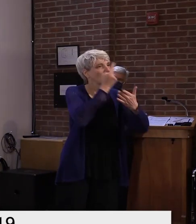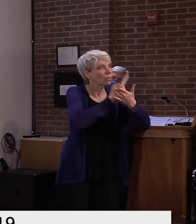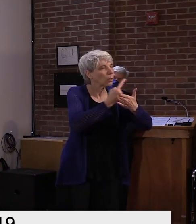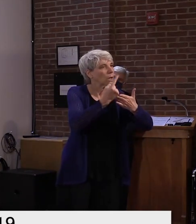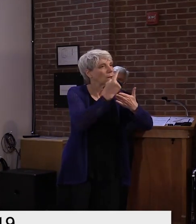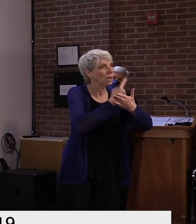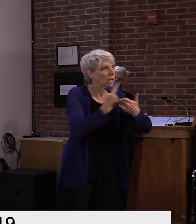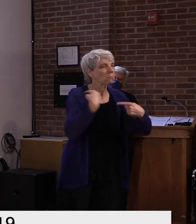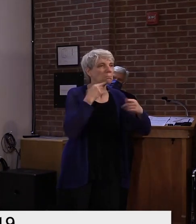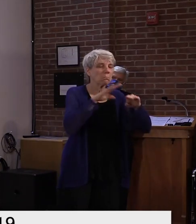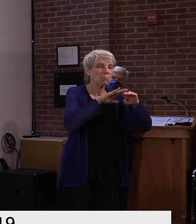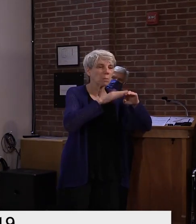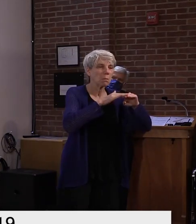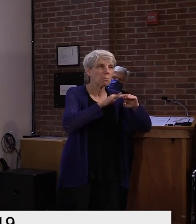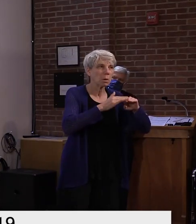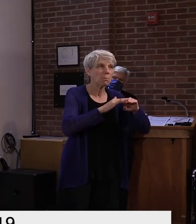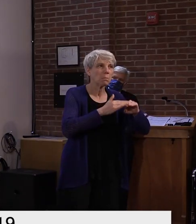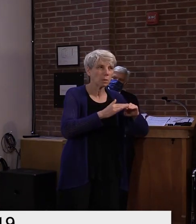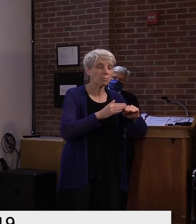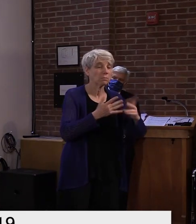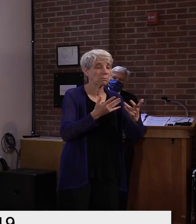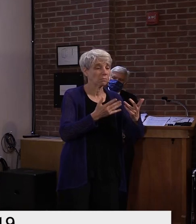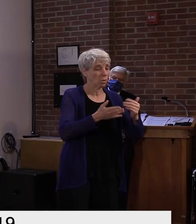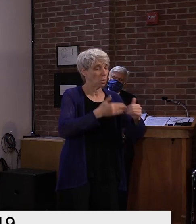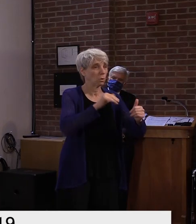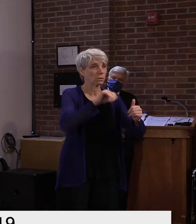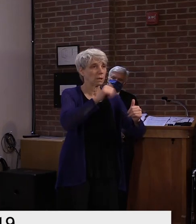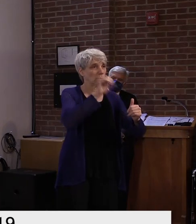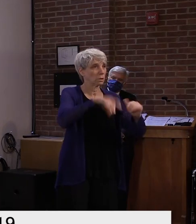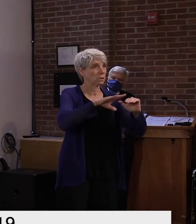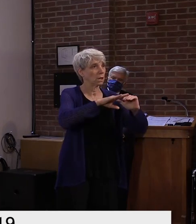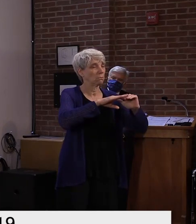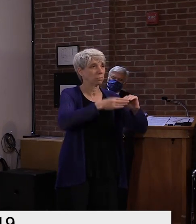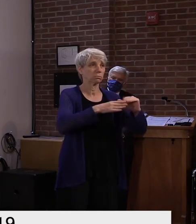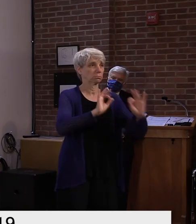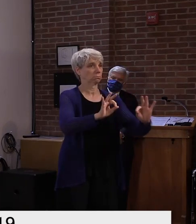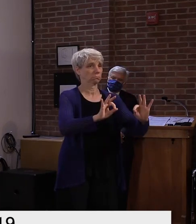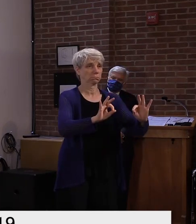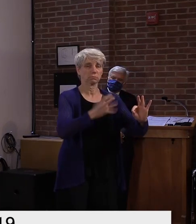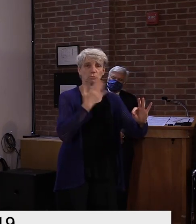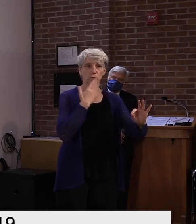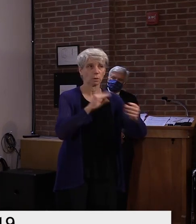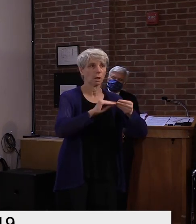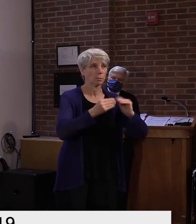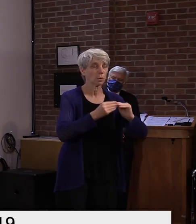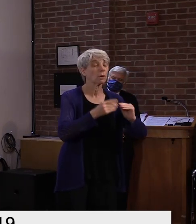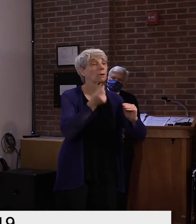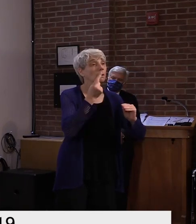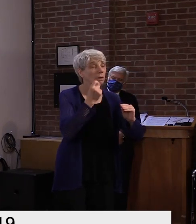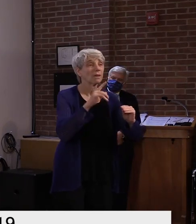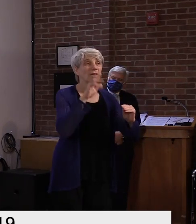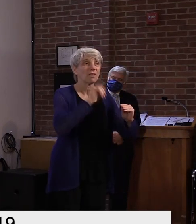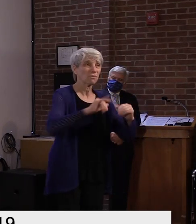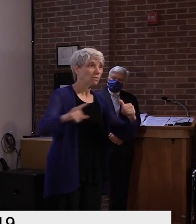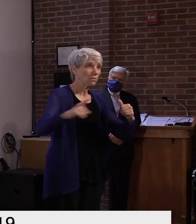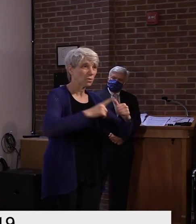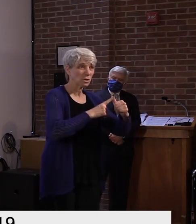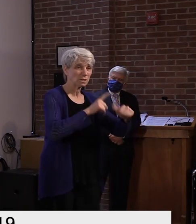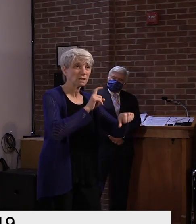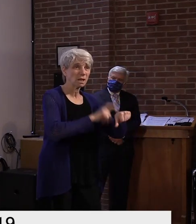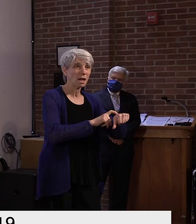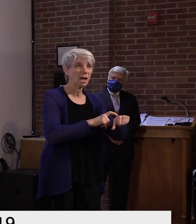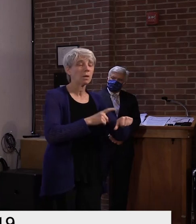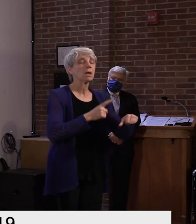are down just under 10%, which is a really good reduction. This is the first time our cases have been at